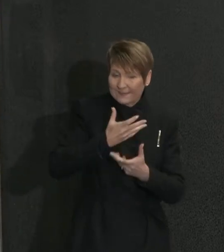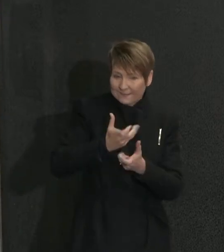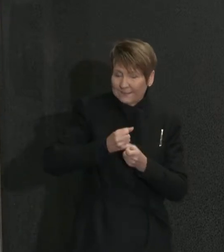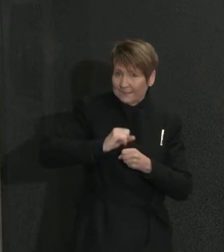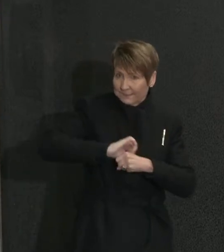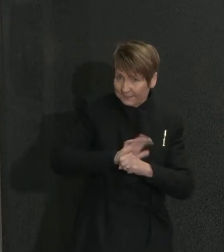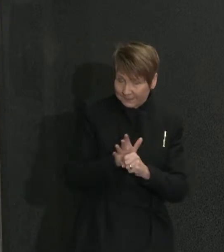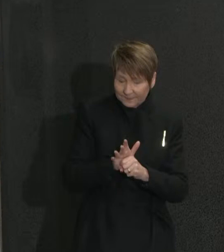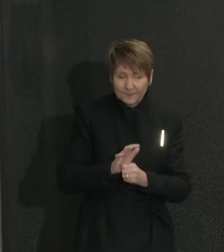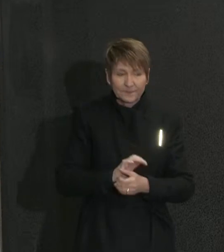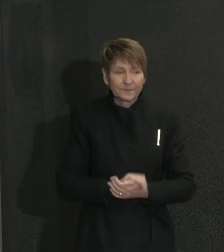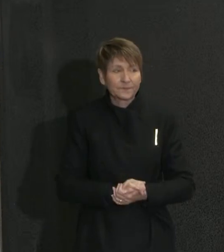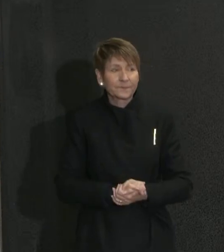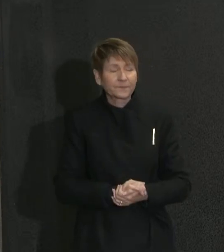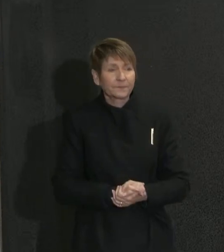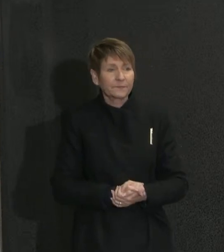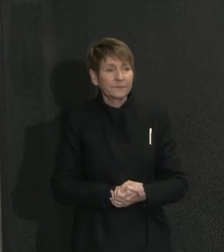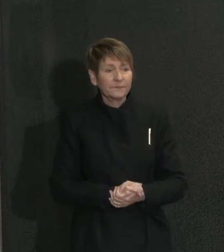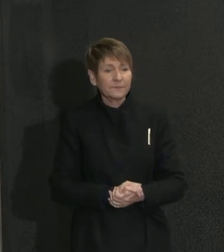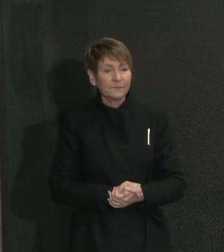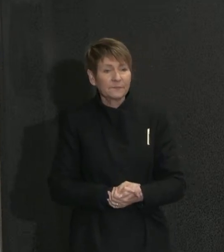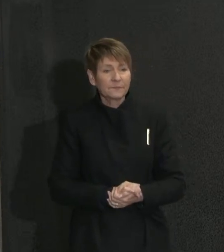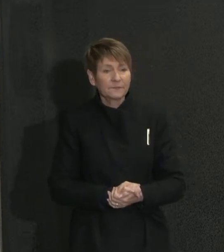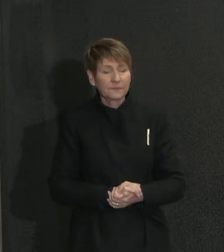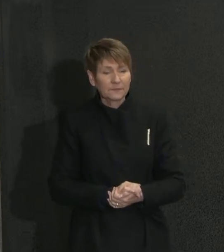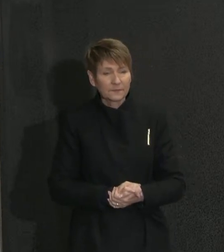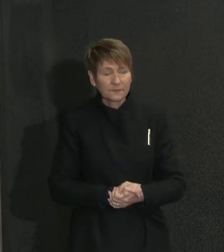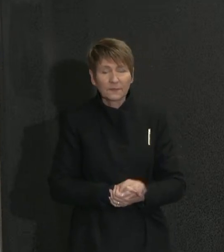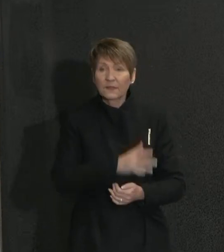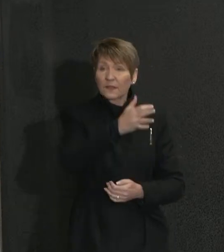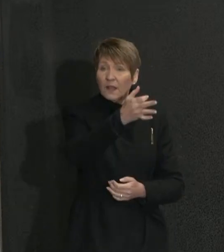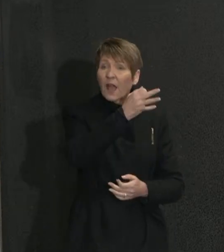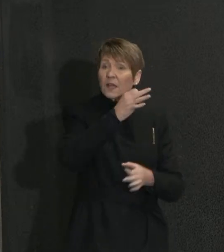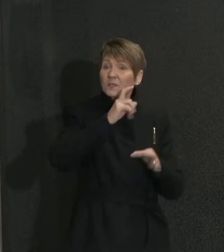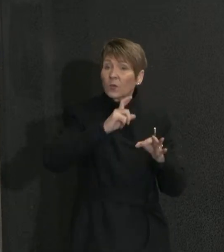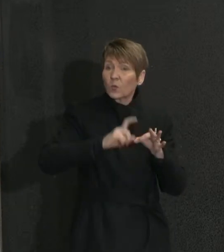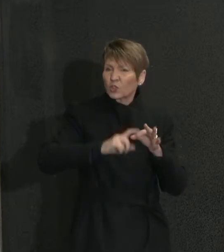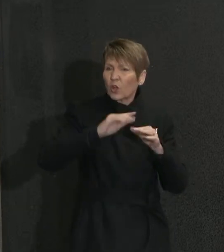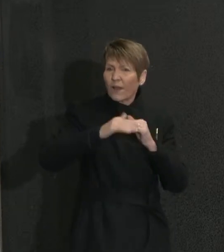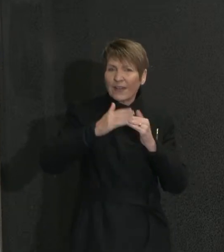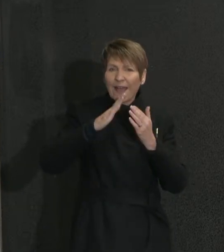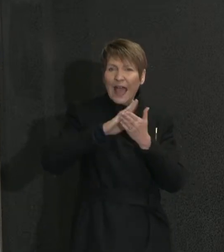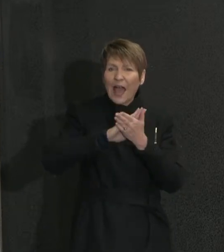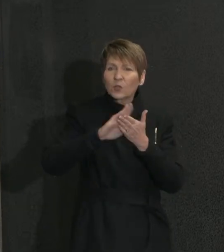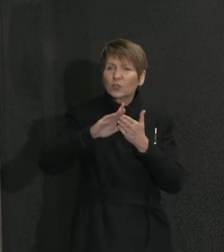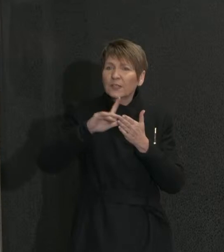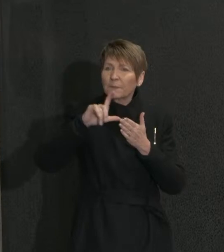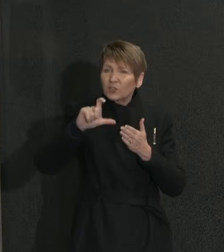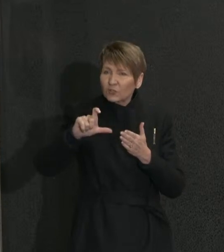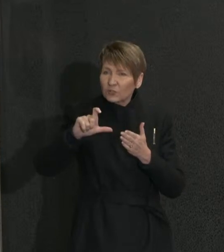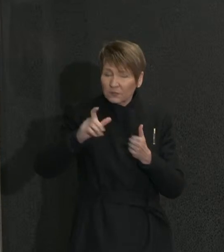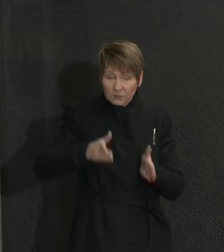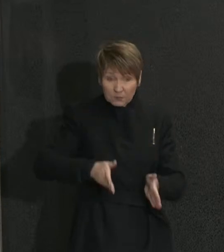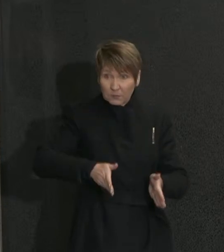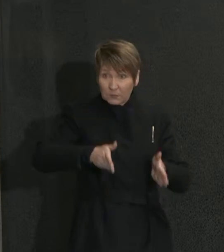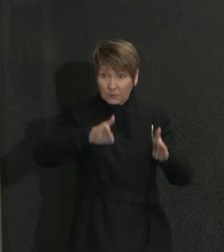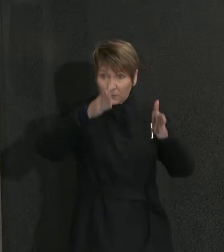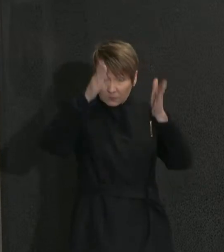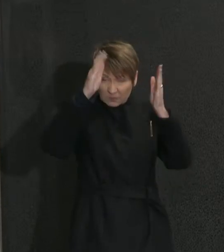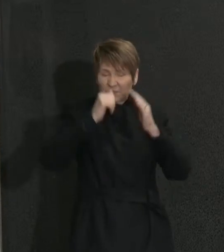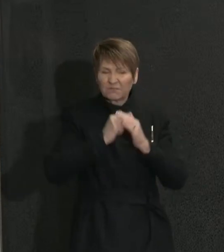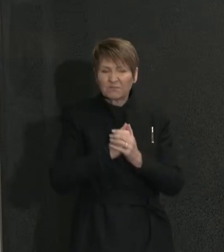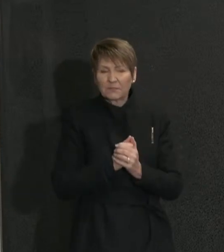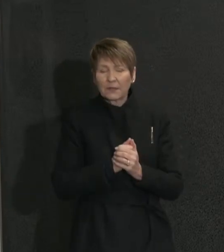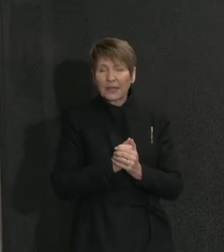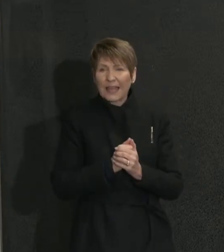had an in-reach vaccination program that public housing towers that's been running for about 5 months now. Around 30% of people within the public housing estates